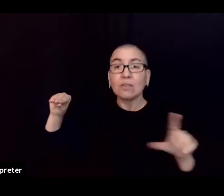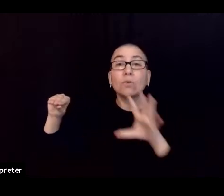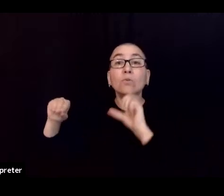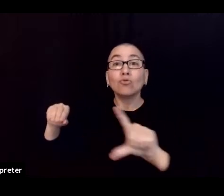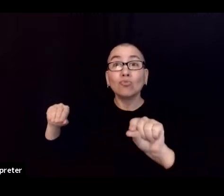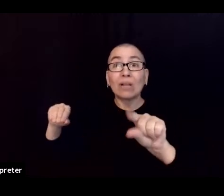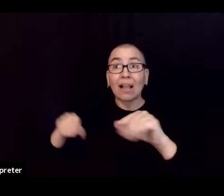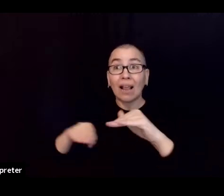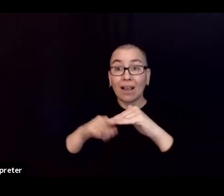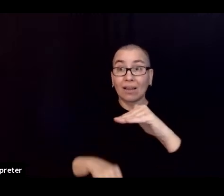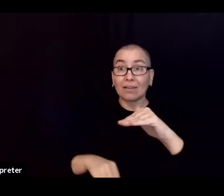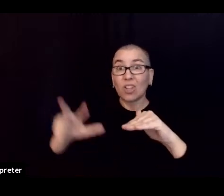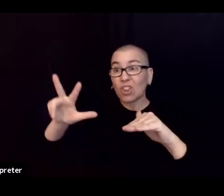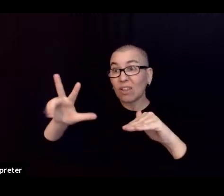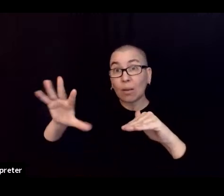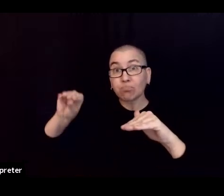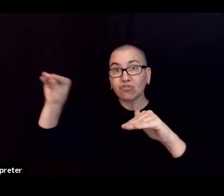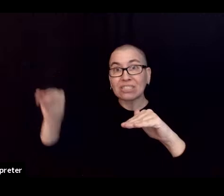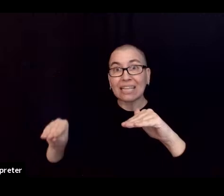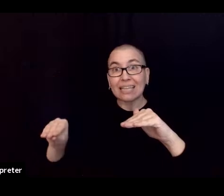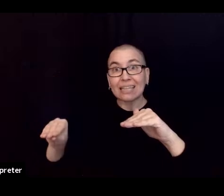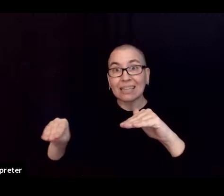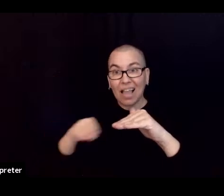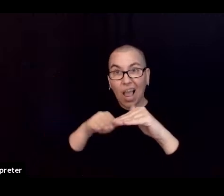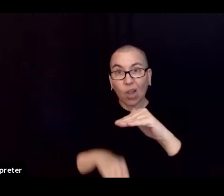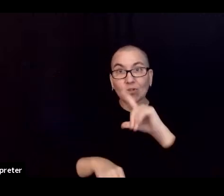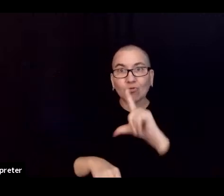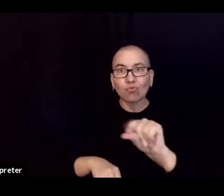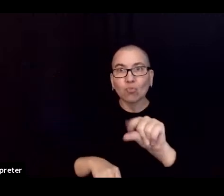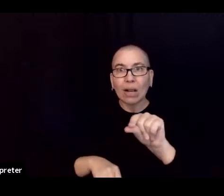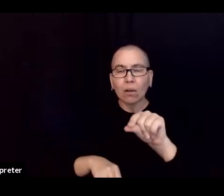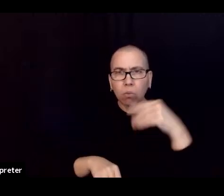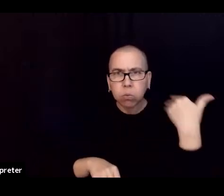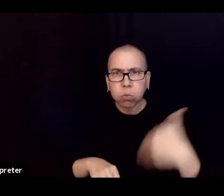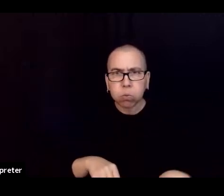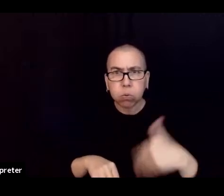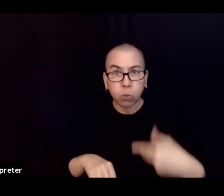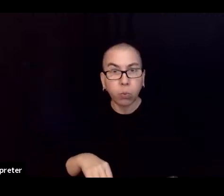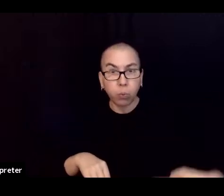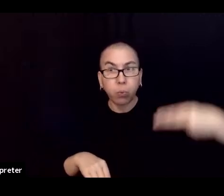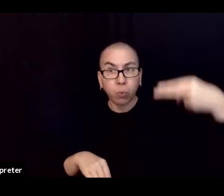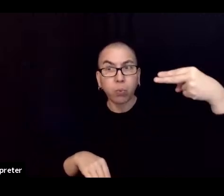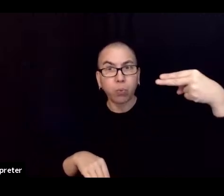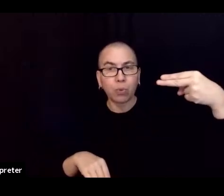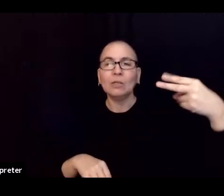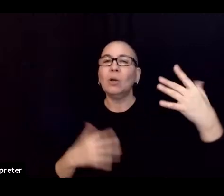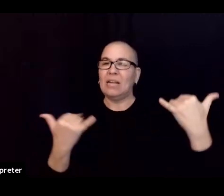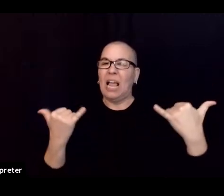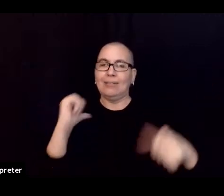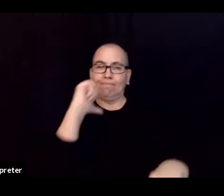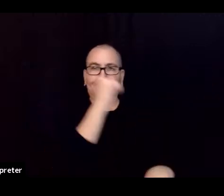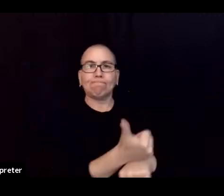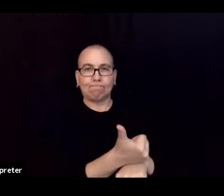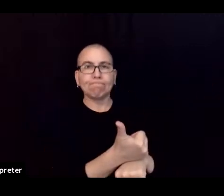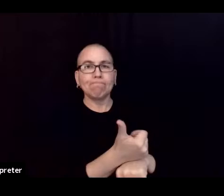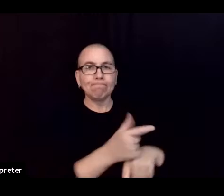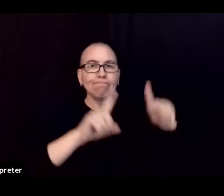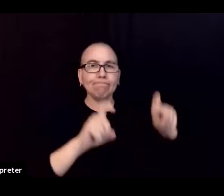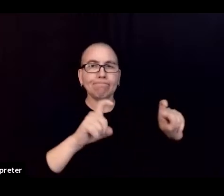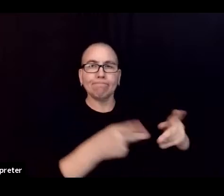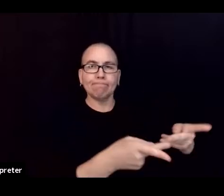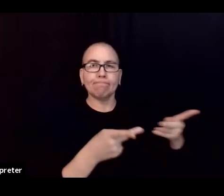new temporary COVID-19 testing site at the Chanhassen Recreation Center. Testing at the site will